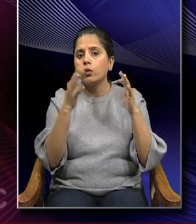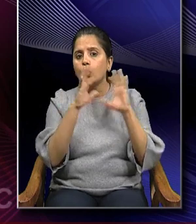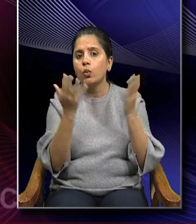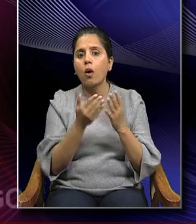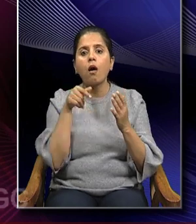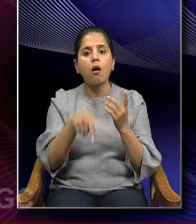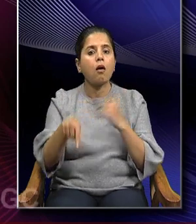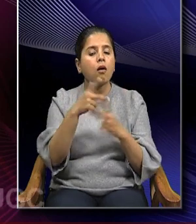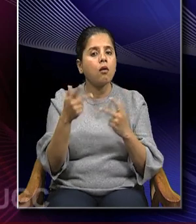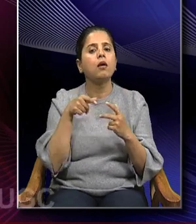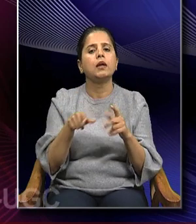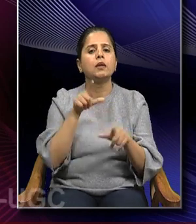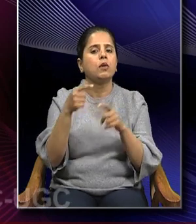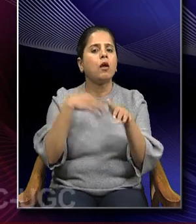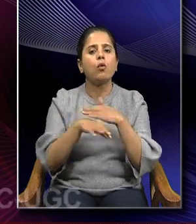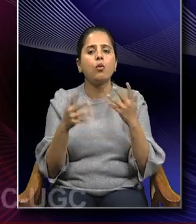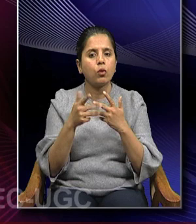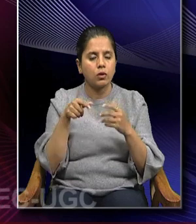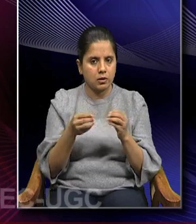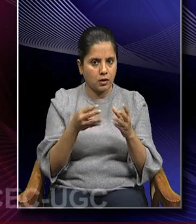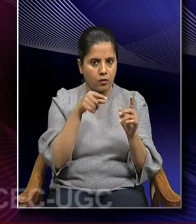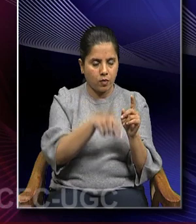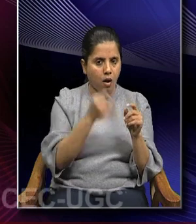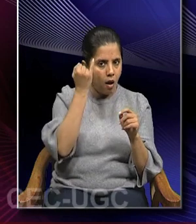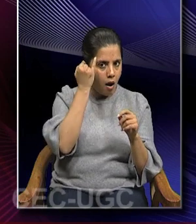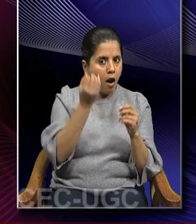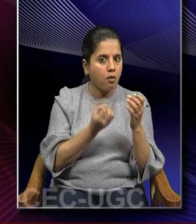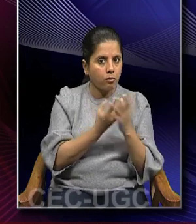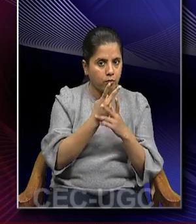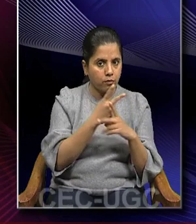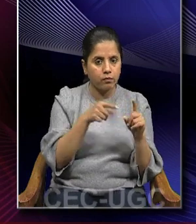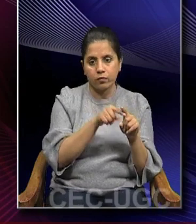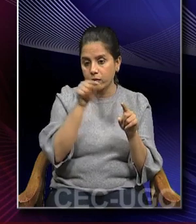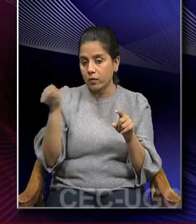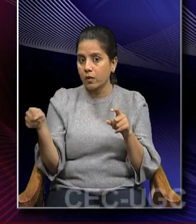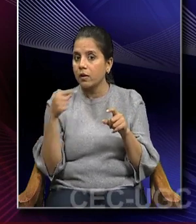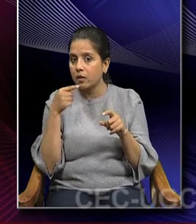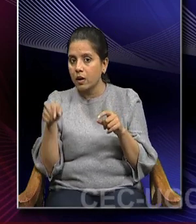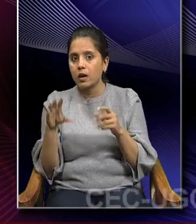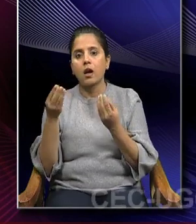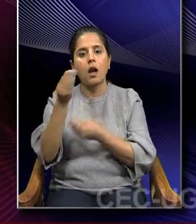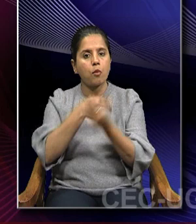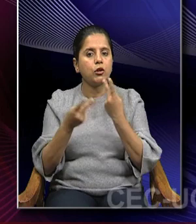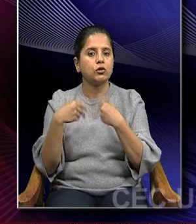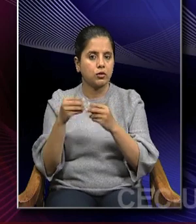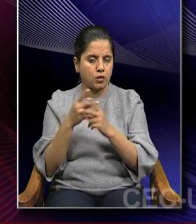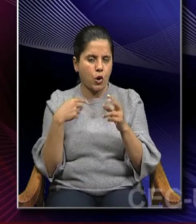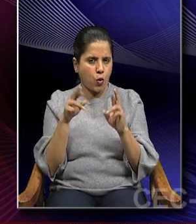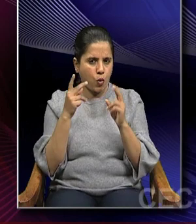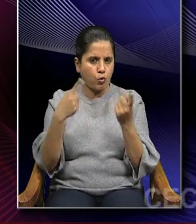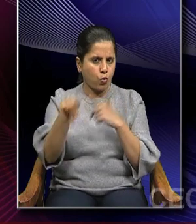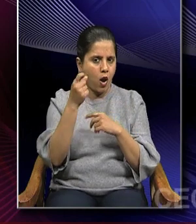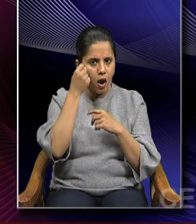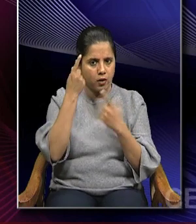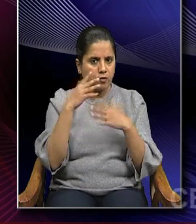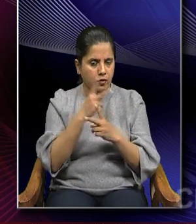steps involved into that, starting from idea generation and ending to commercialization. So, I hope you must have